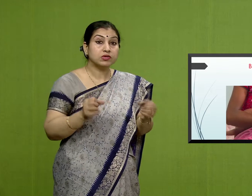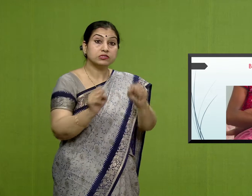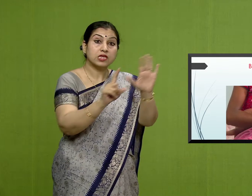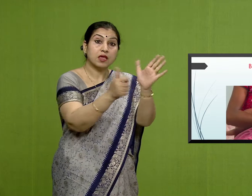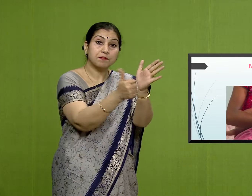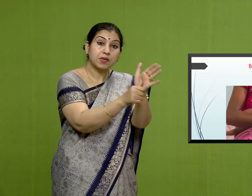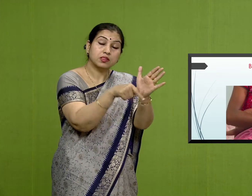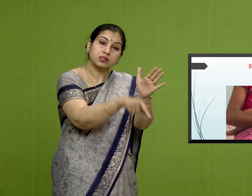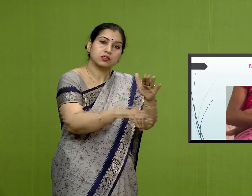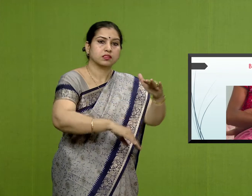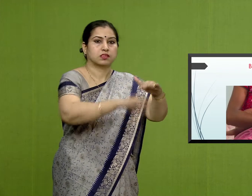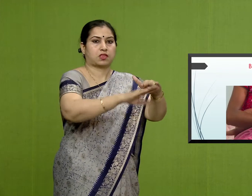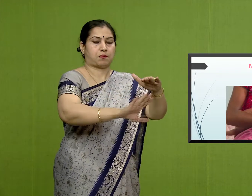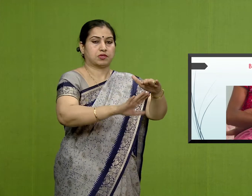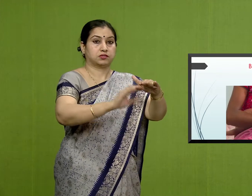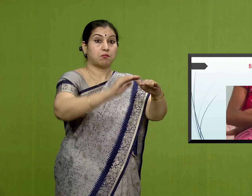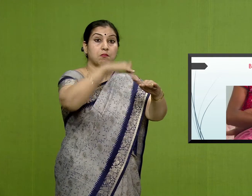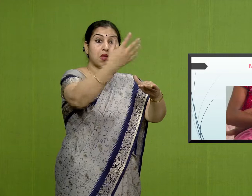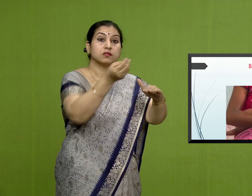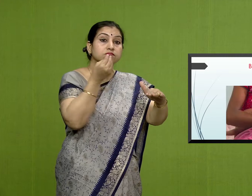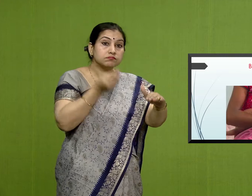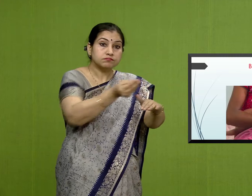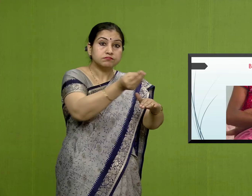6 months of age.